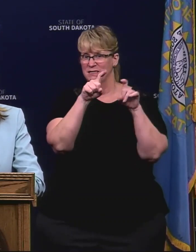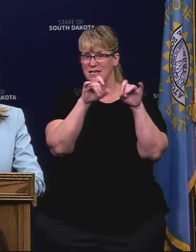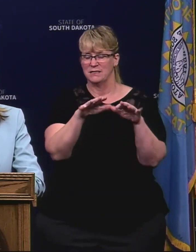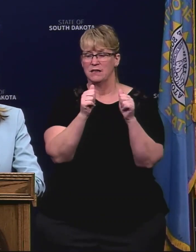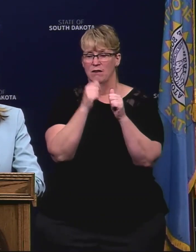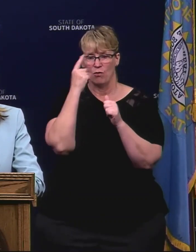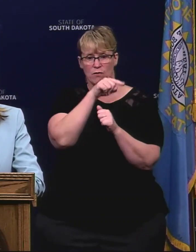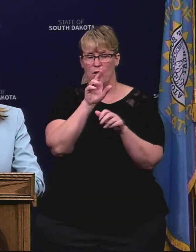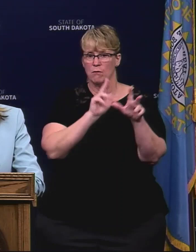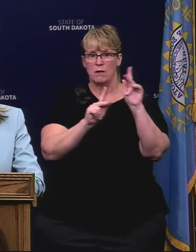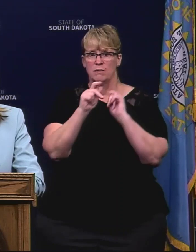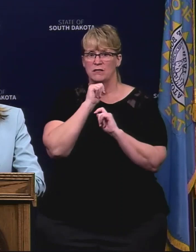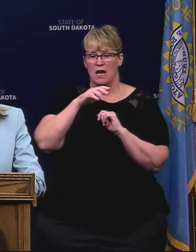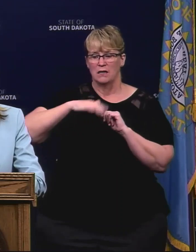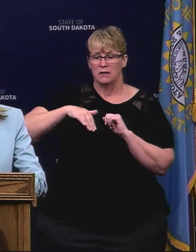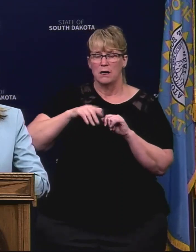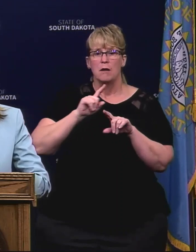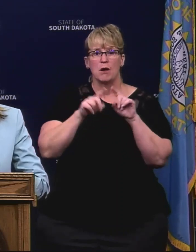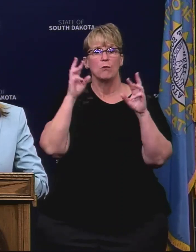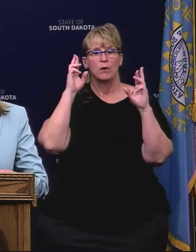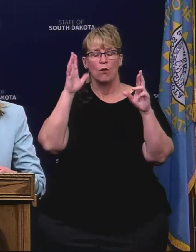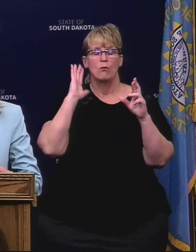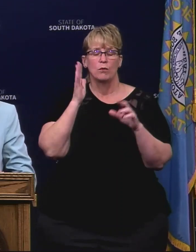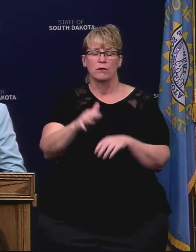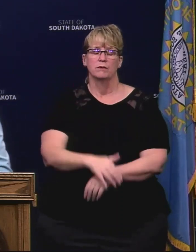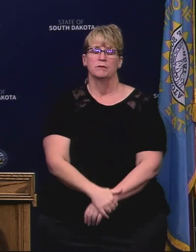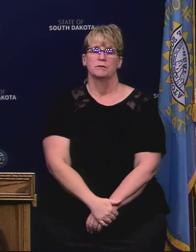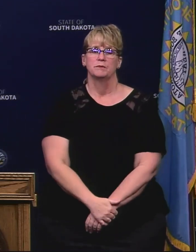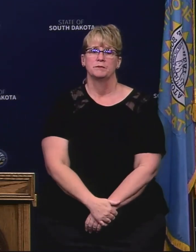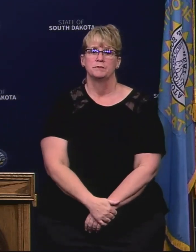their residents, and we hope that they will do that.